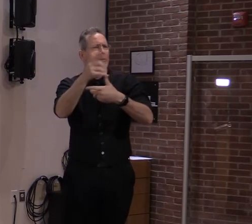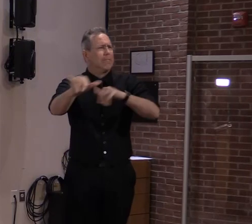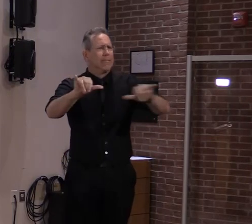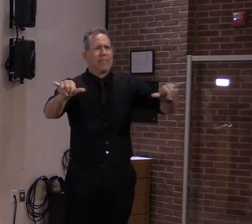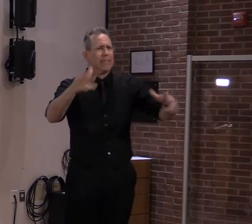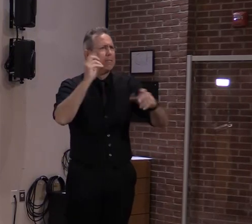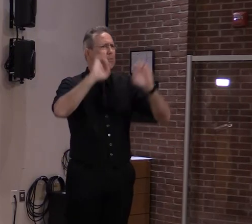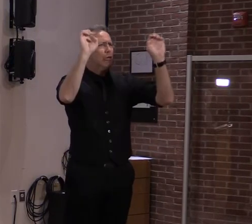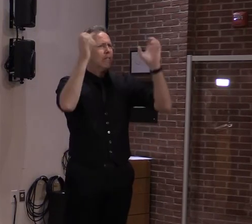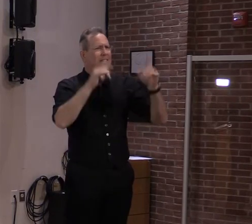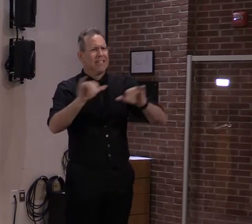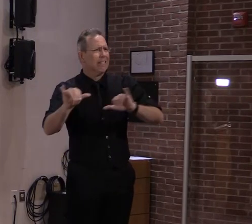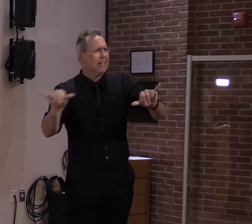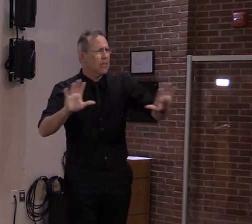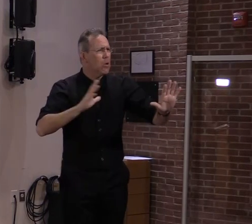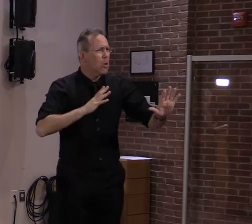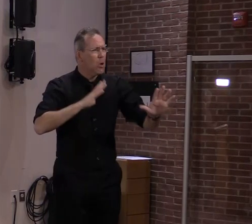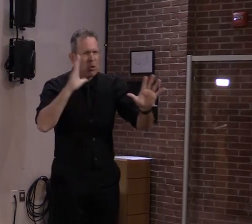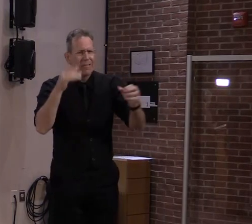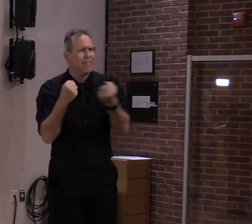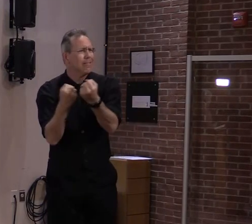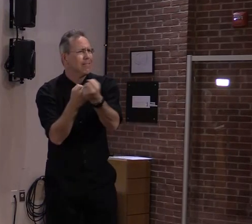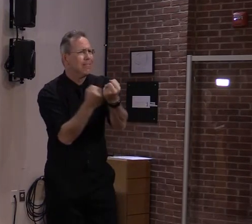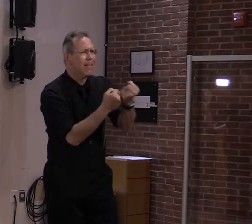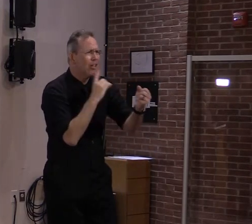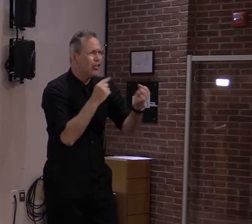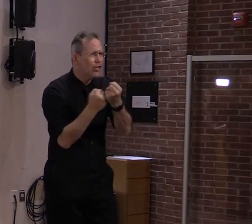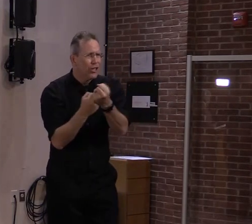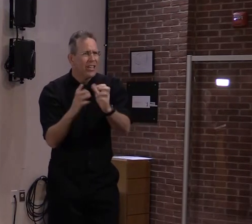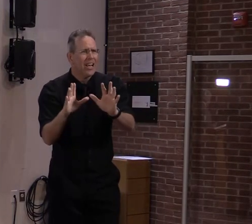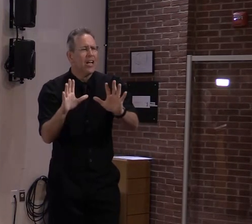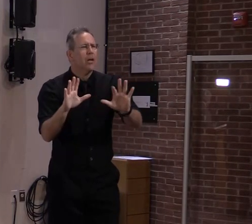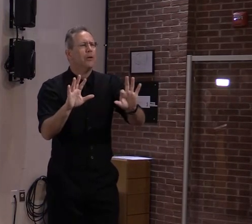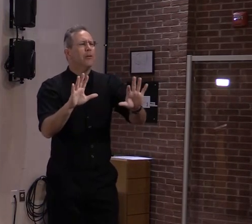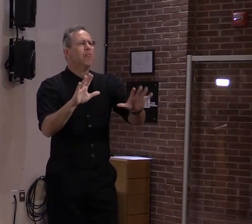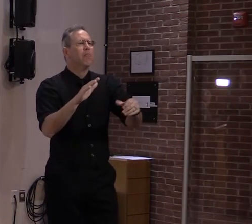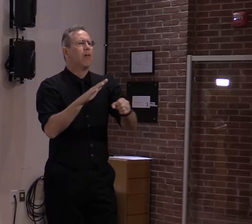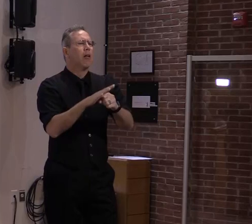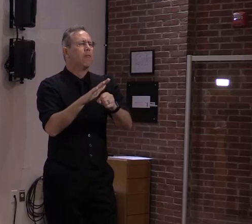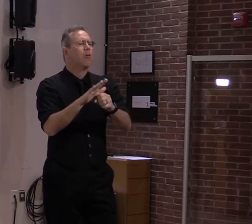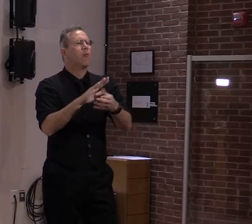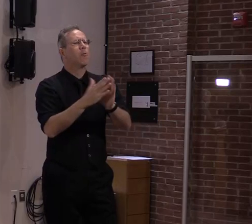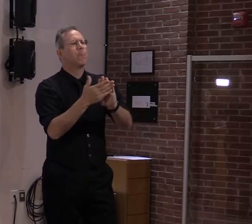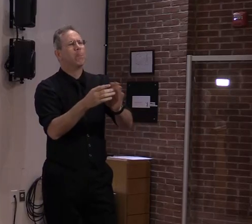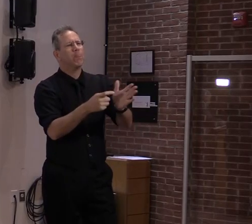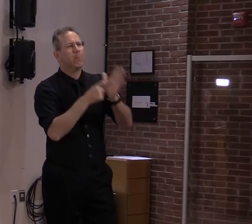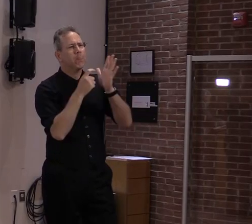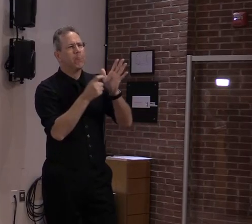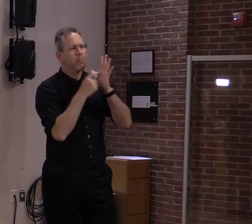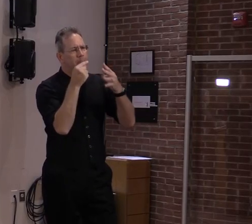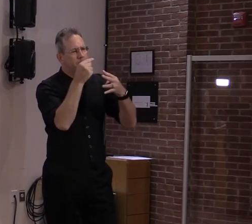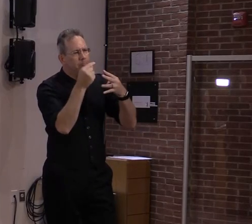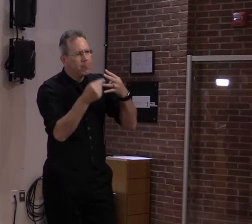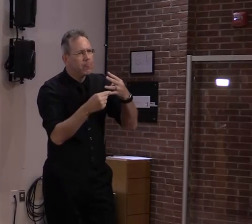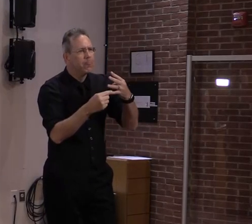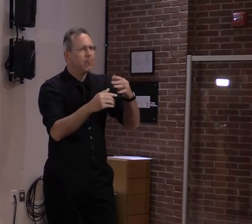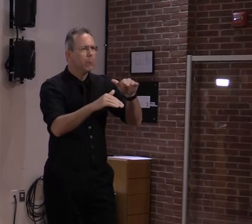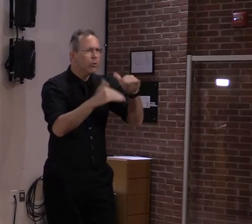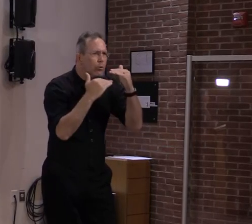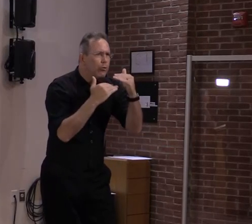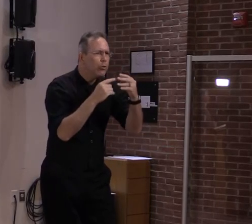said they were in need. And as a consequence, we occupied